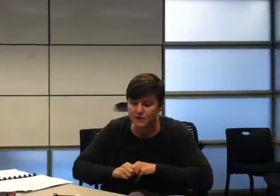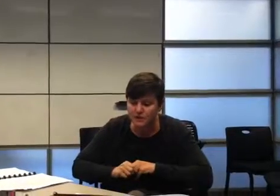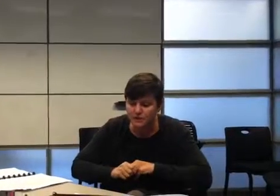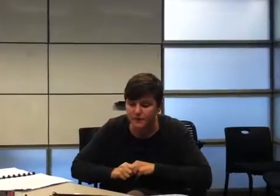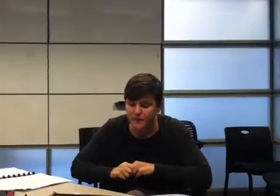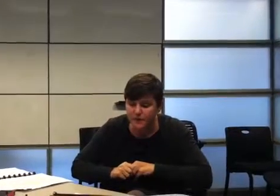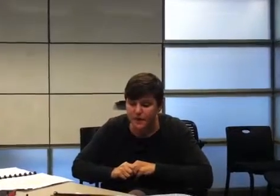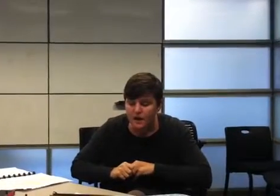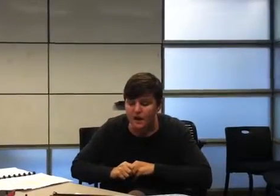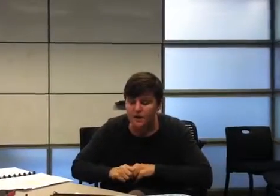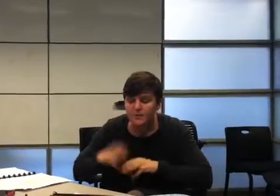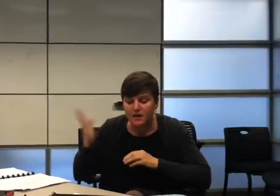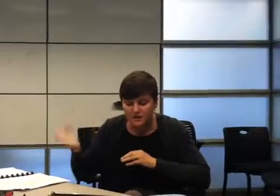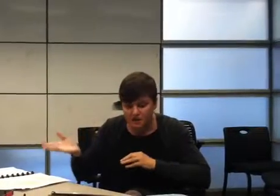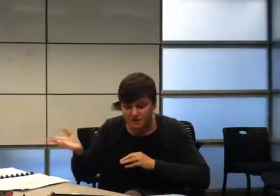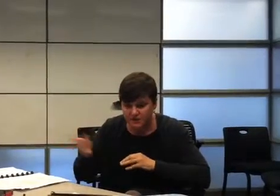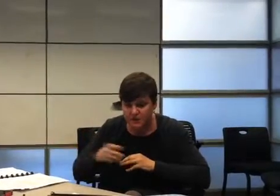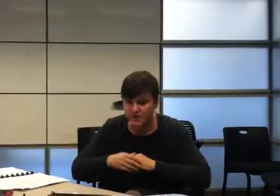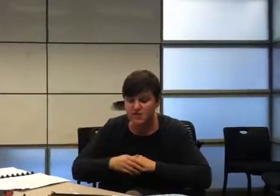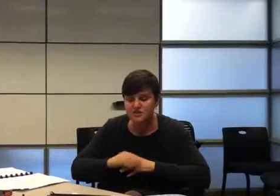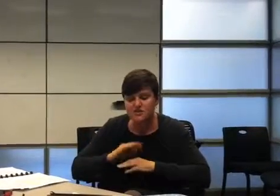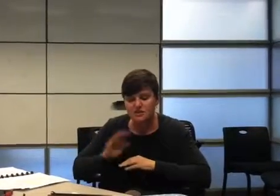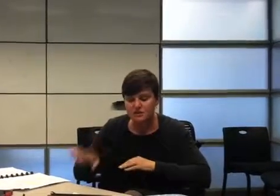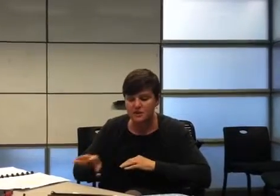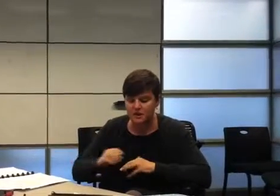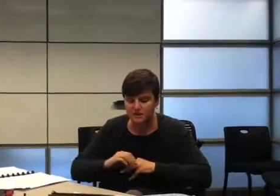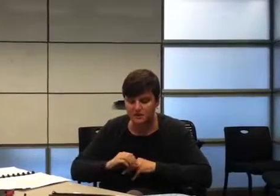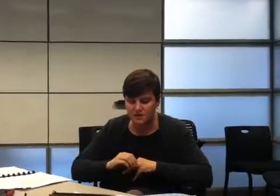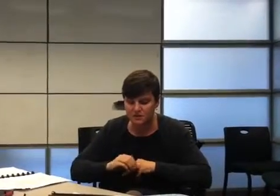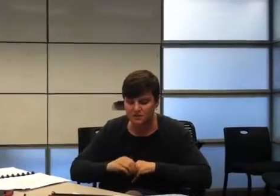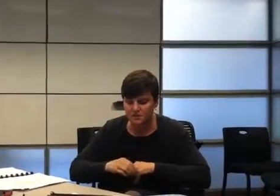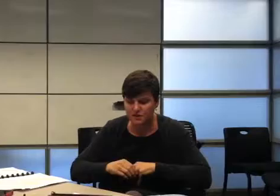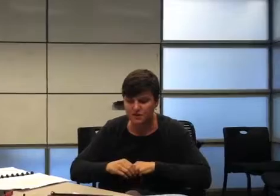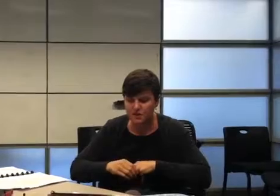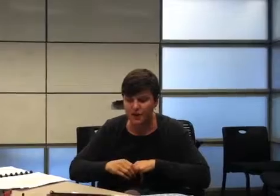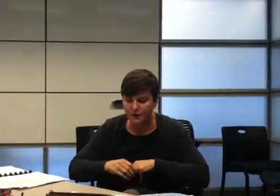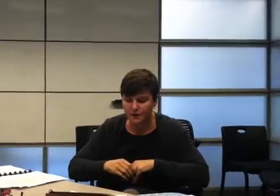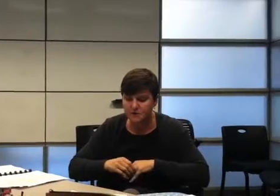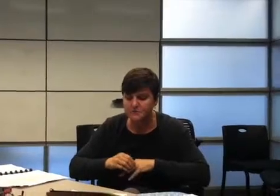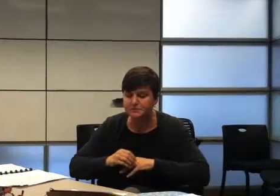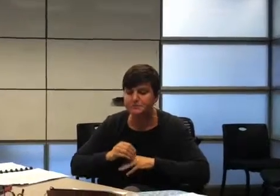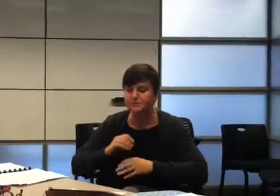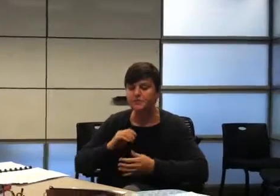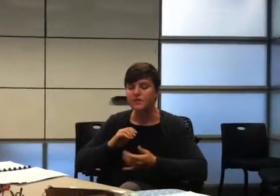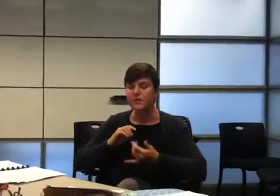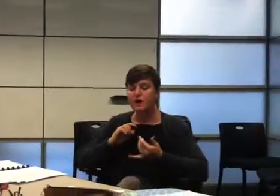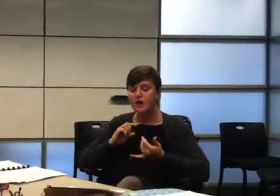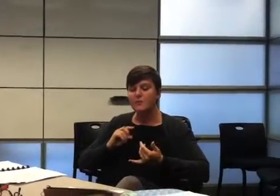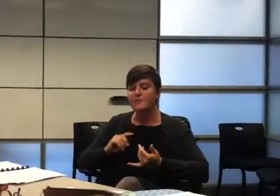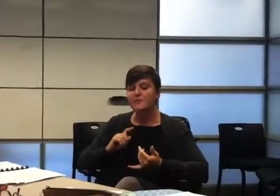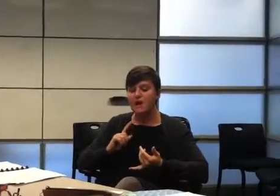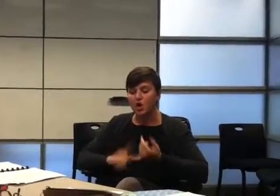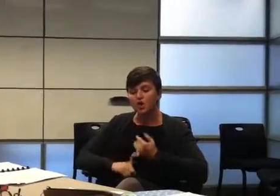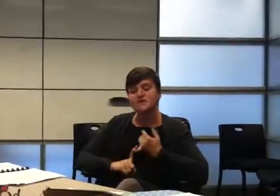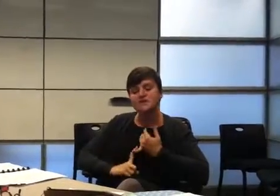focusing. I talked about discussions, and I could talk about discussions for another 2 hours. My oldest